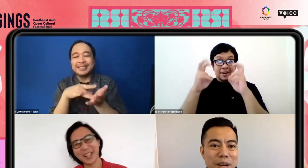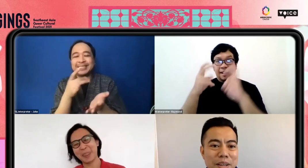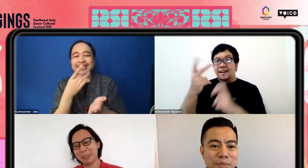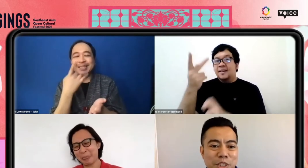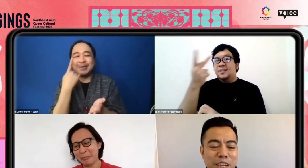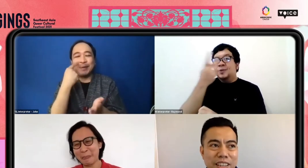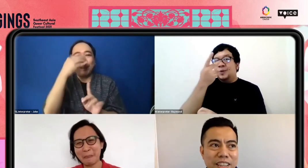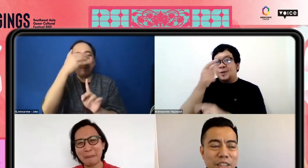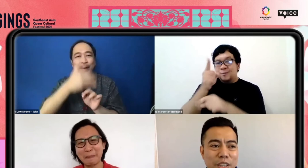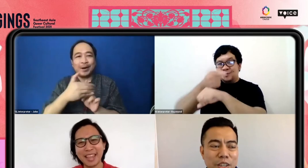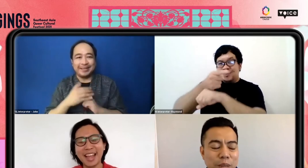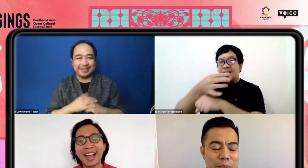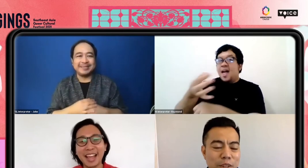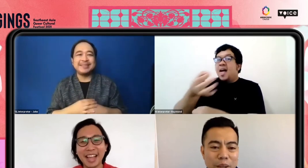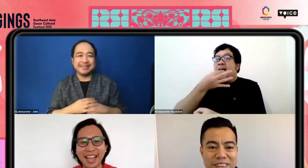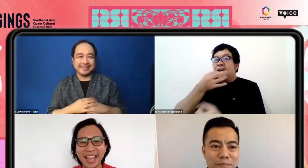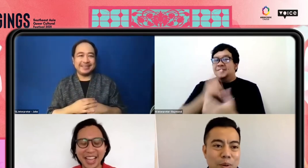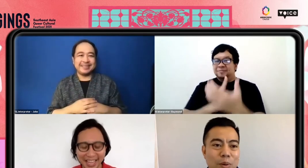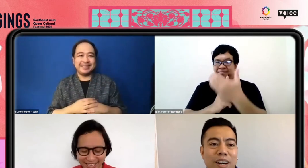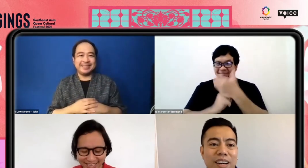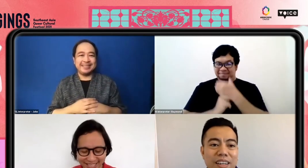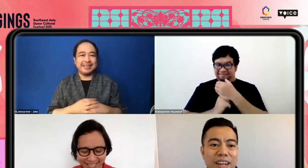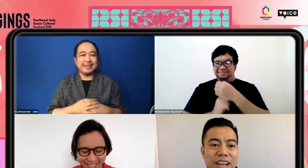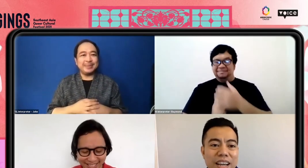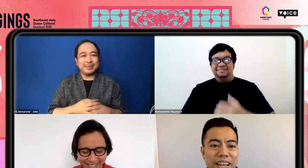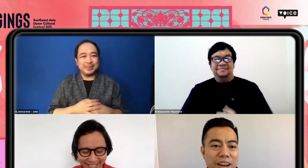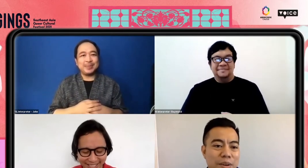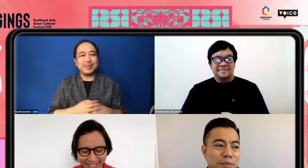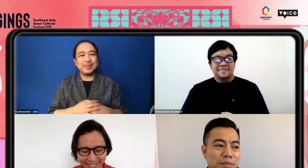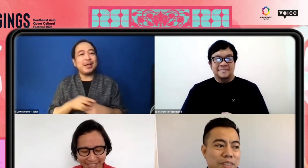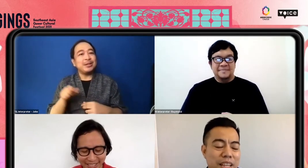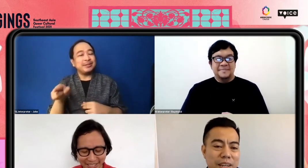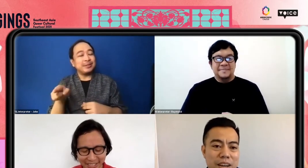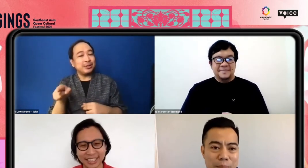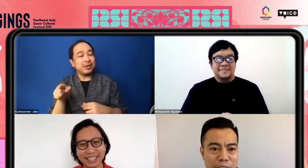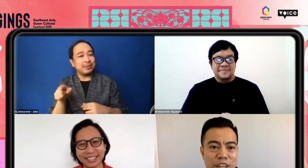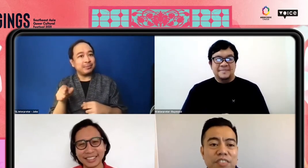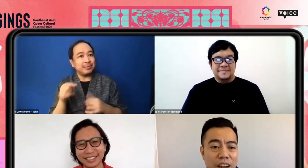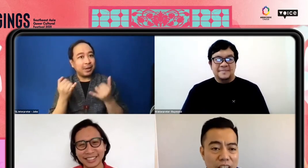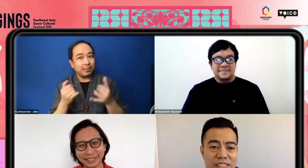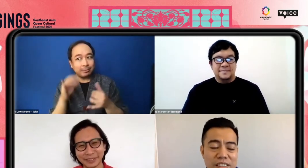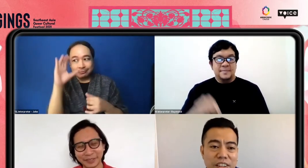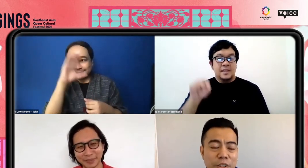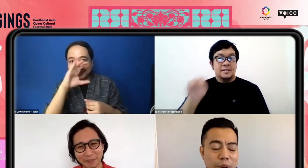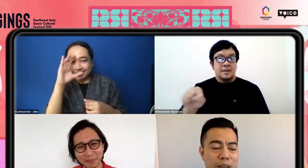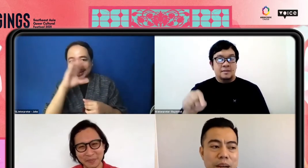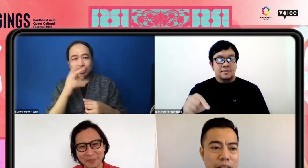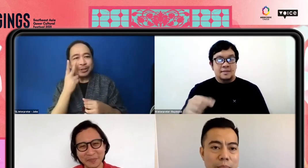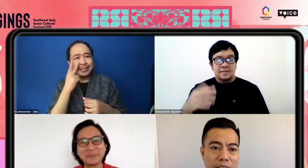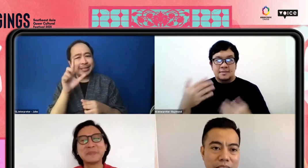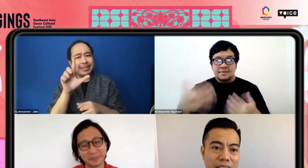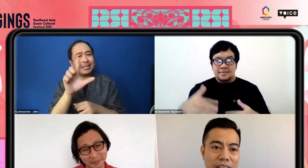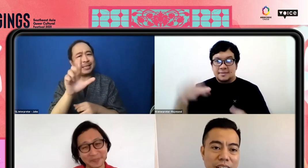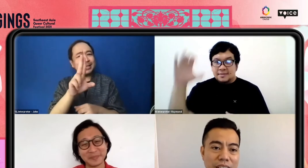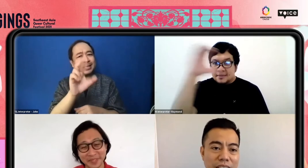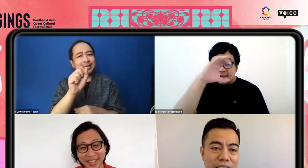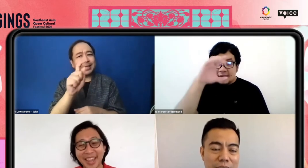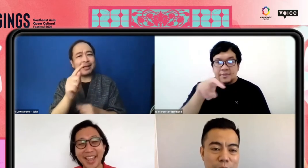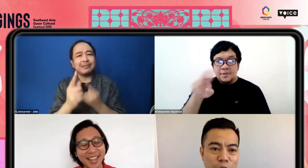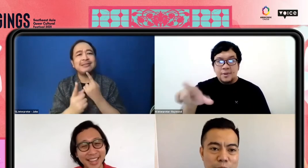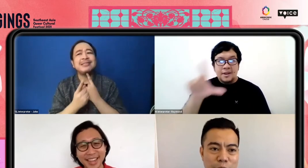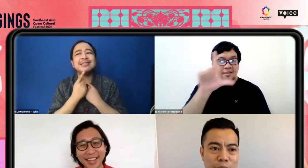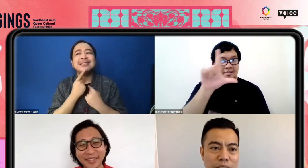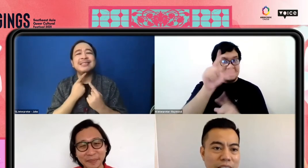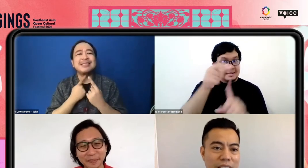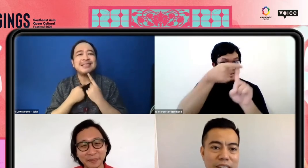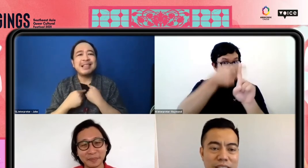so I appreciate that you were able to explore, you know, the dimension of lust during the pandemic,